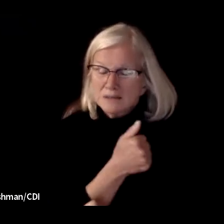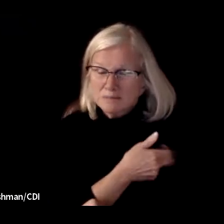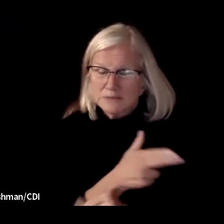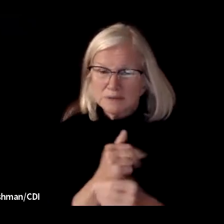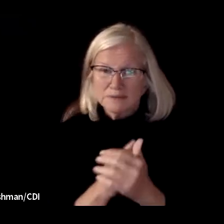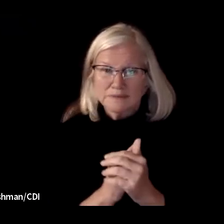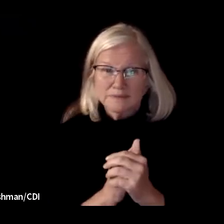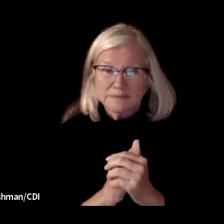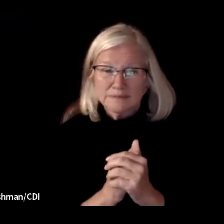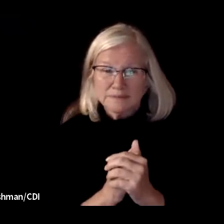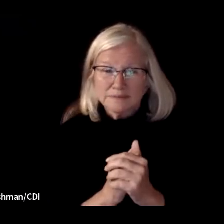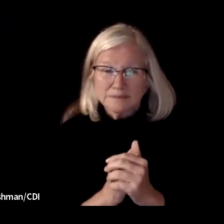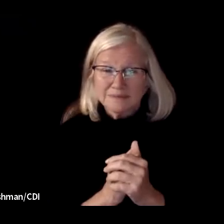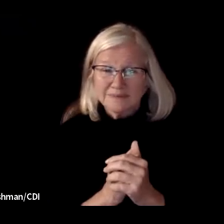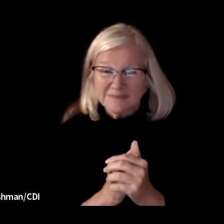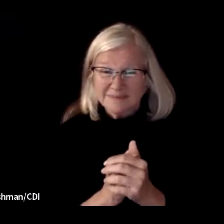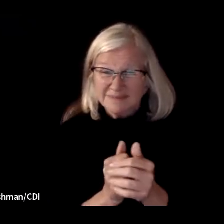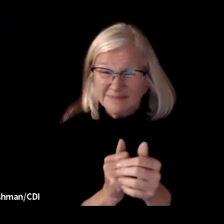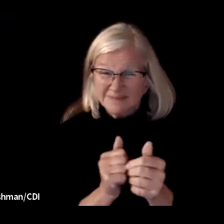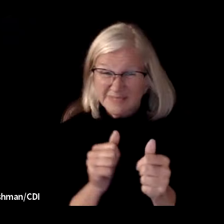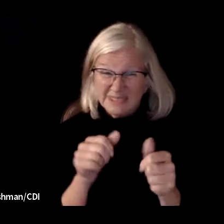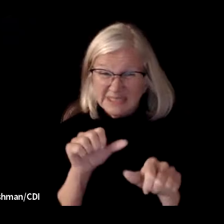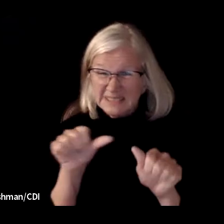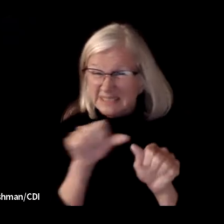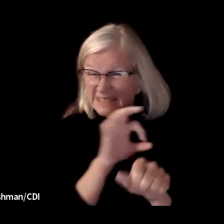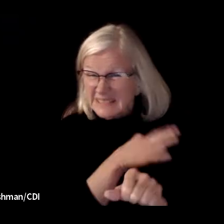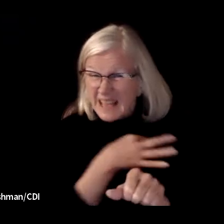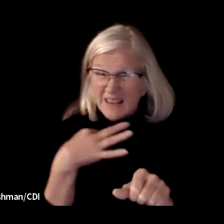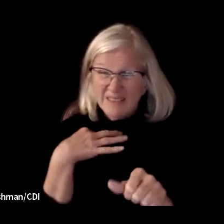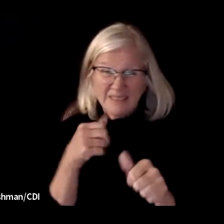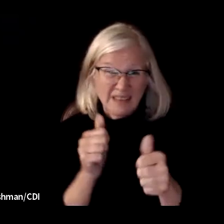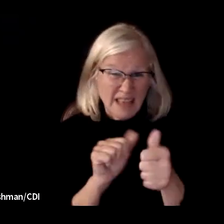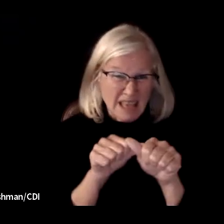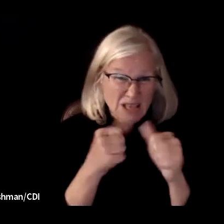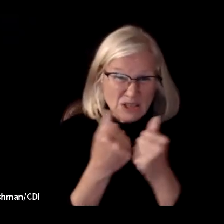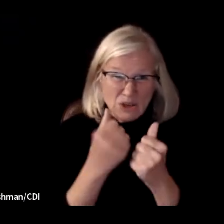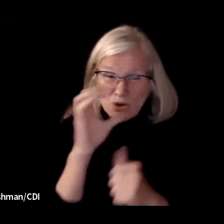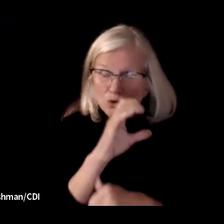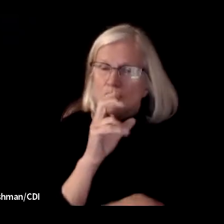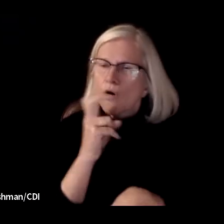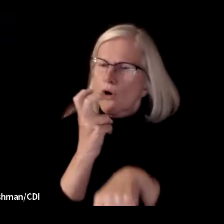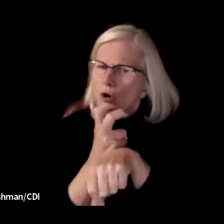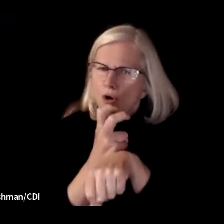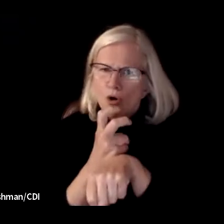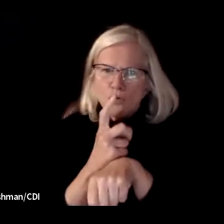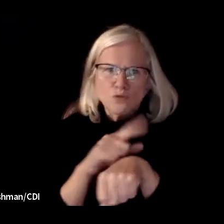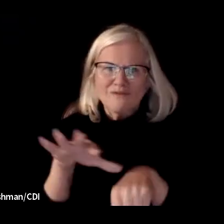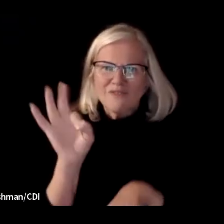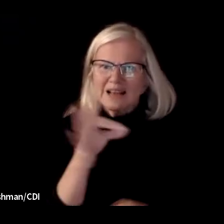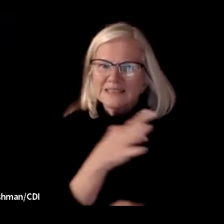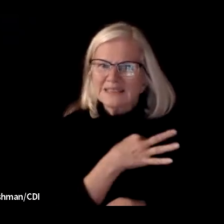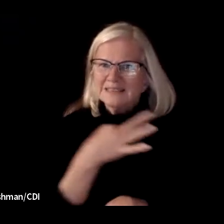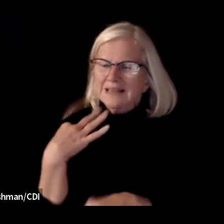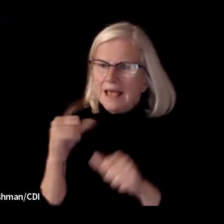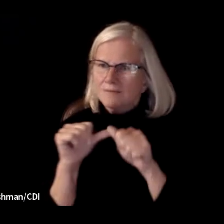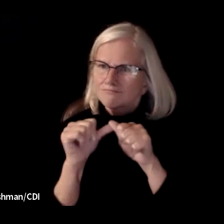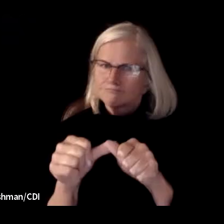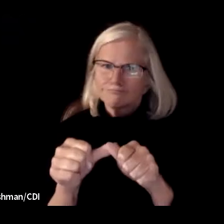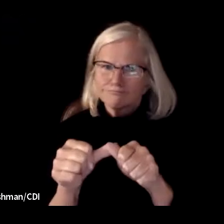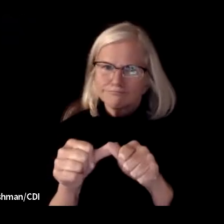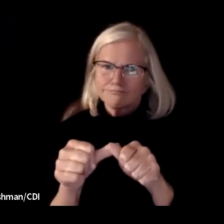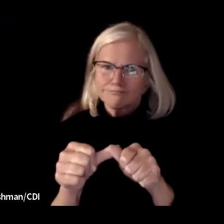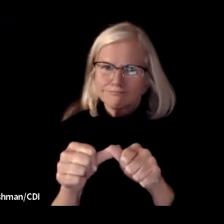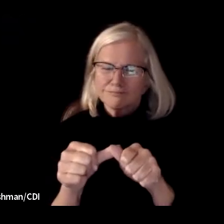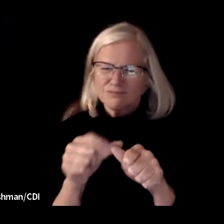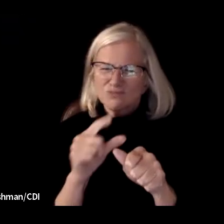with staffing agencies is significantly impacting our ability to retain and recruit staff, creates a double whammy. So North Memorial Health is